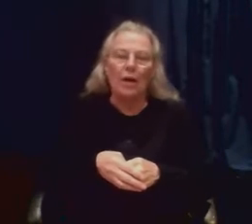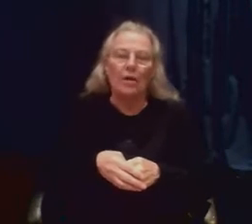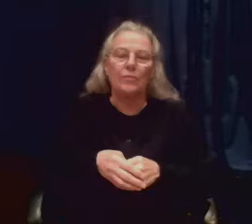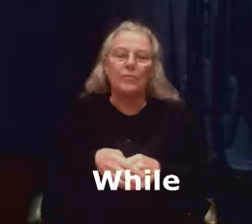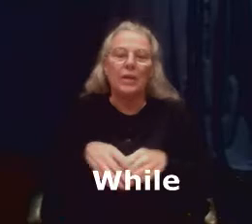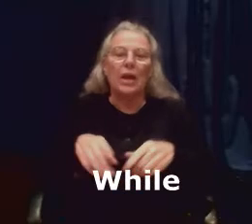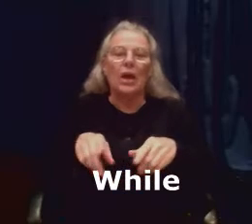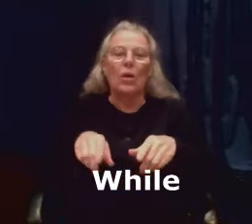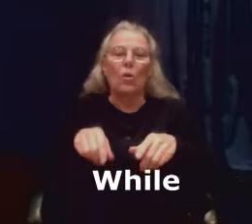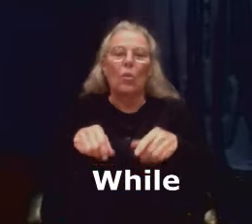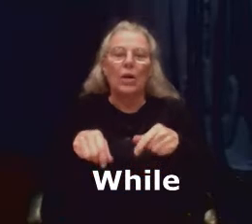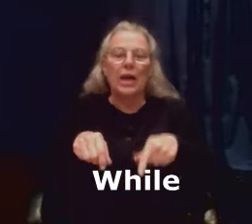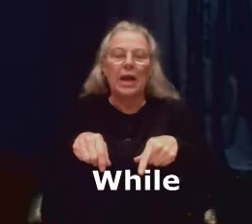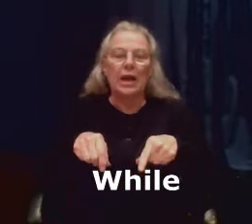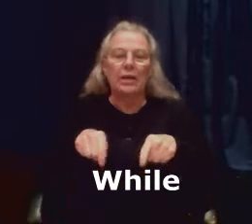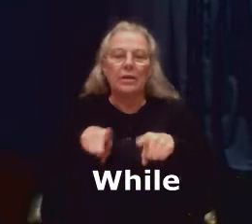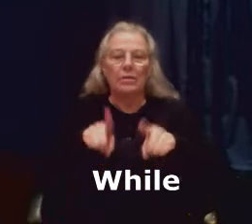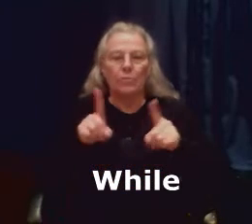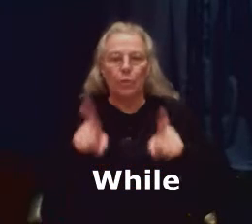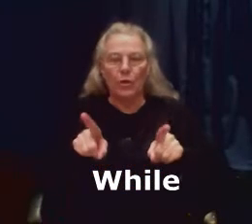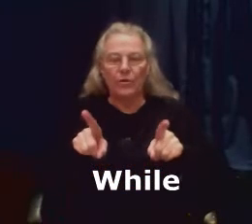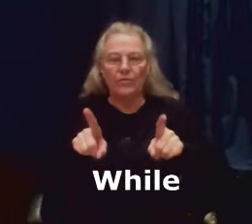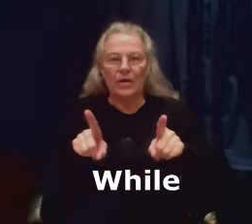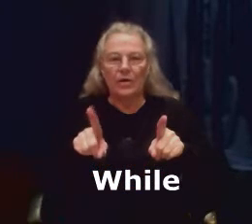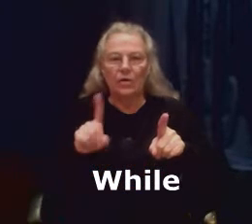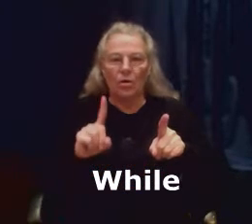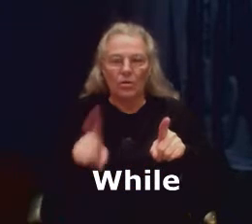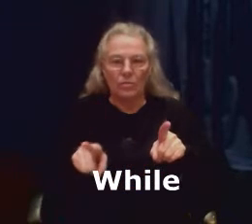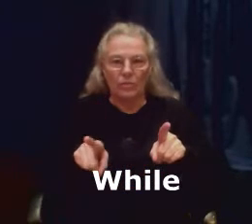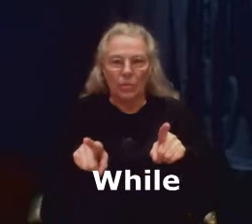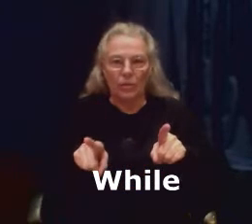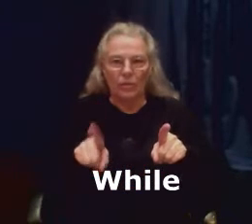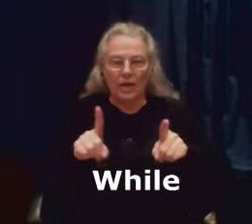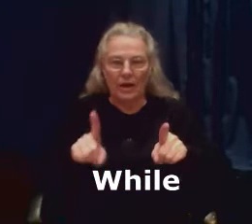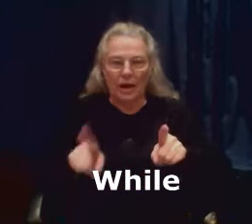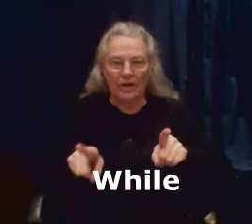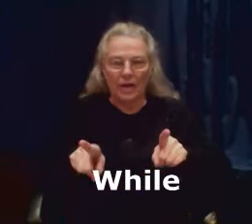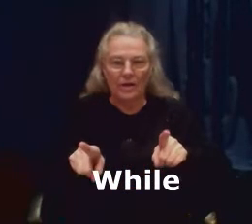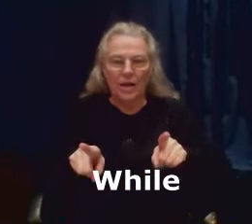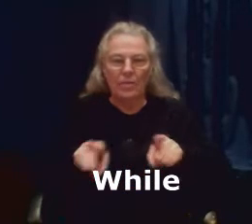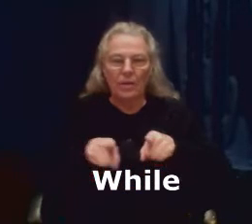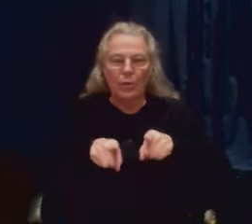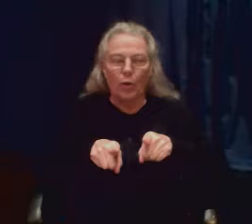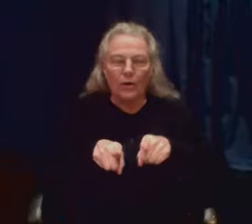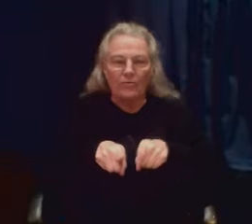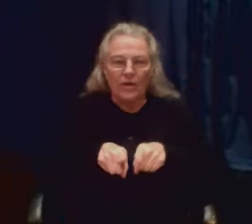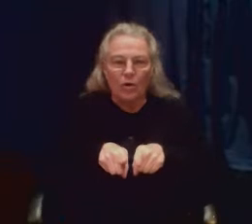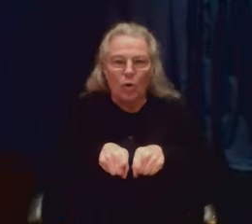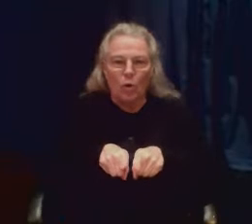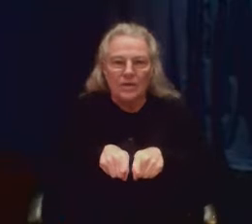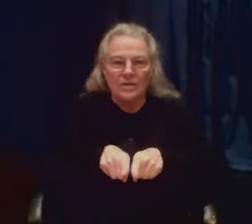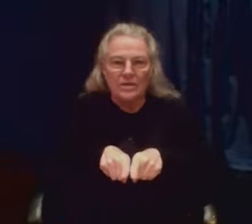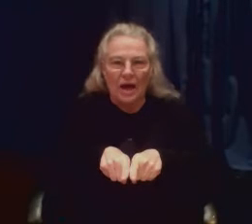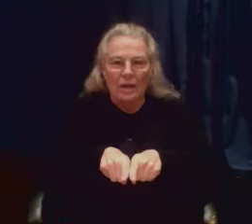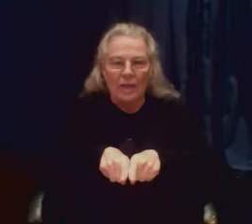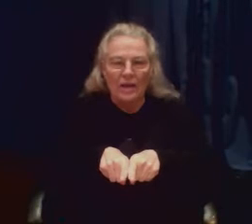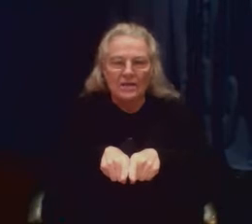While, one hand, pointer finger, the non-dominant pointer finger going side by